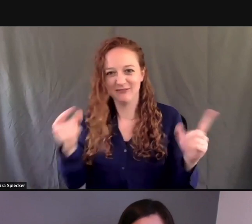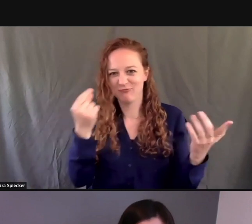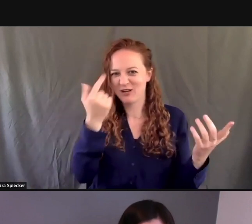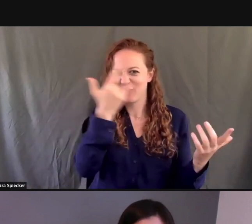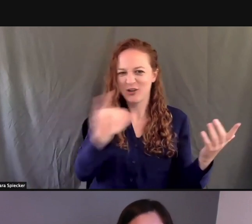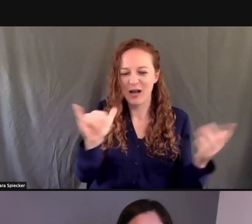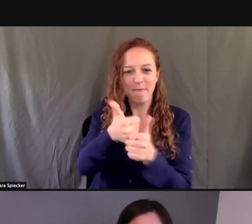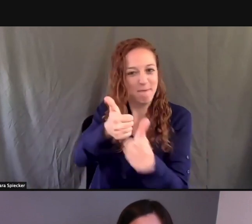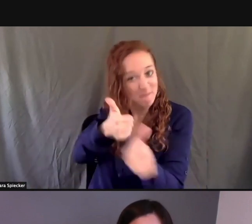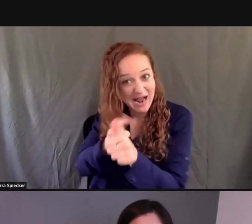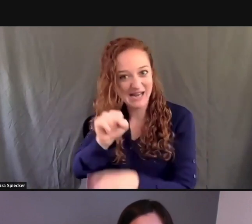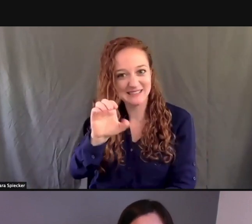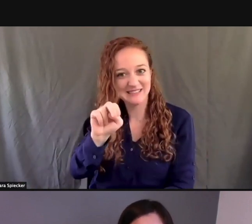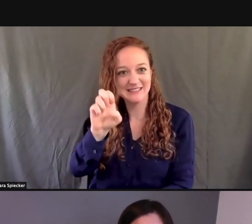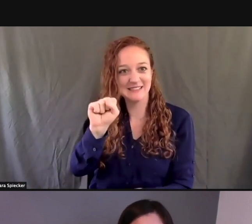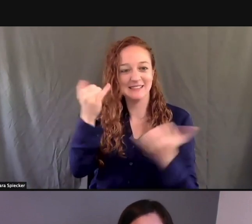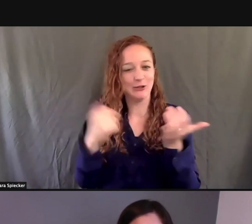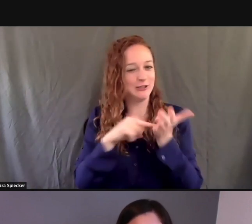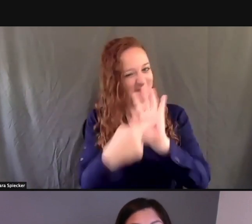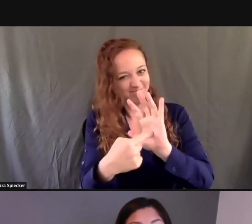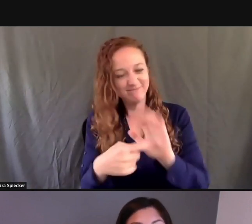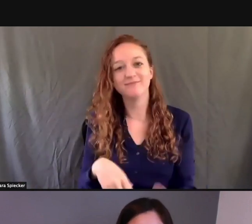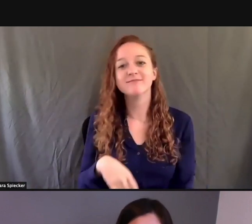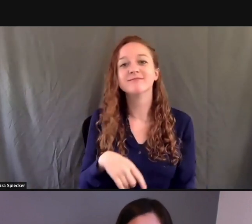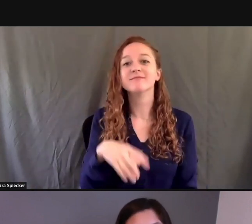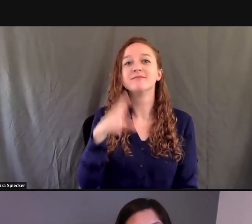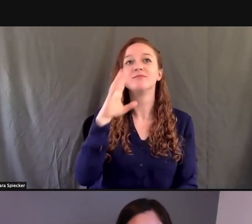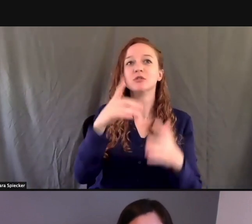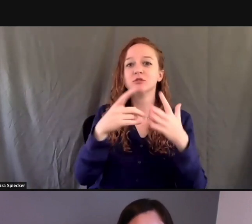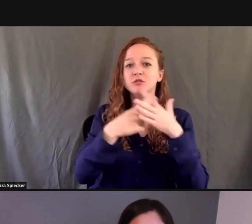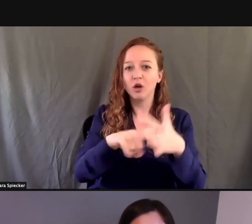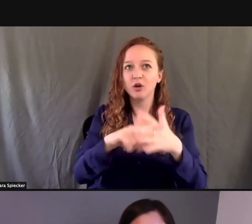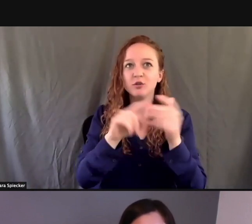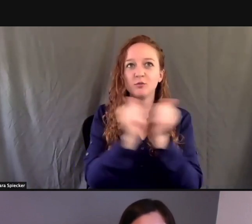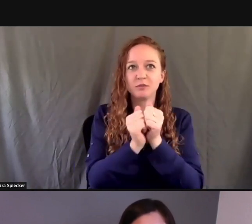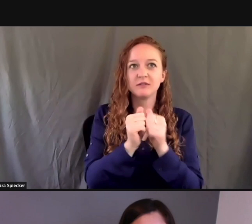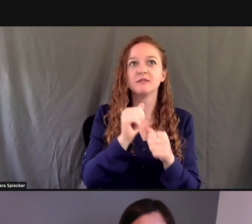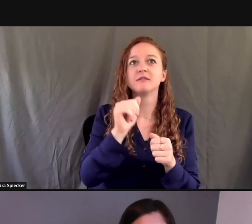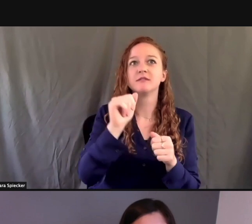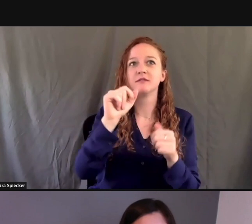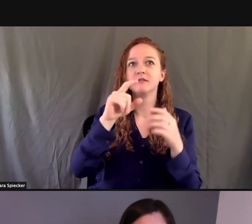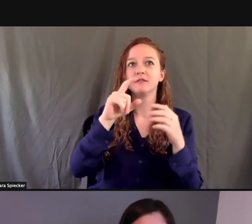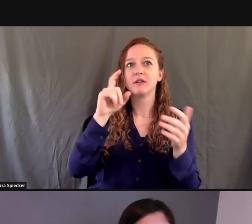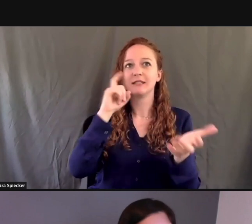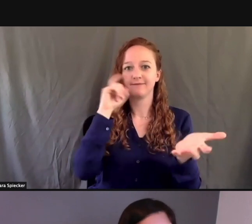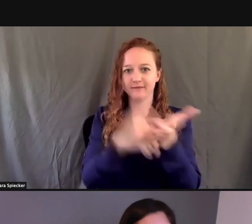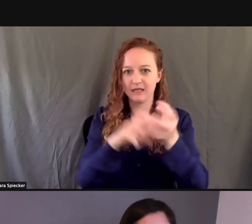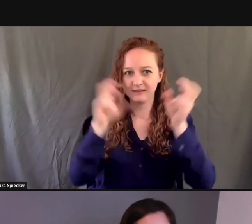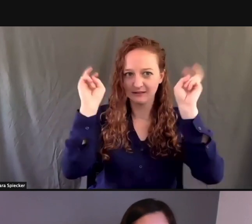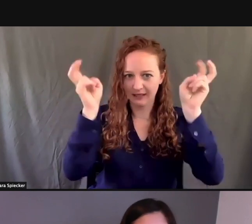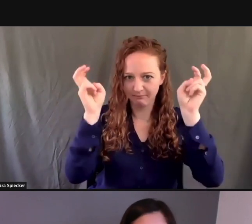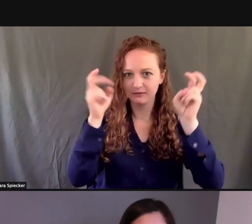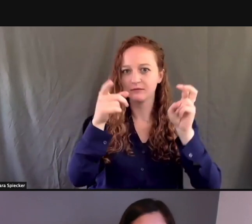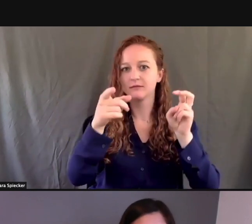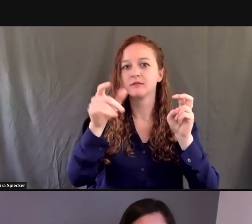that. And then there's a formal video where I have posted the different squares